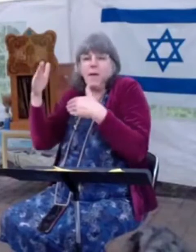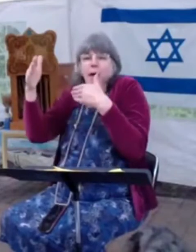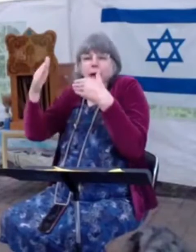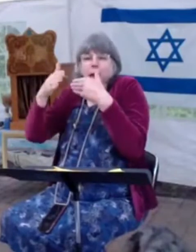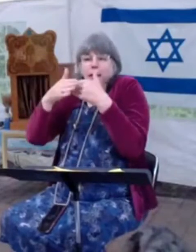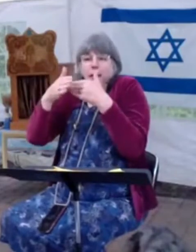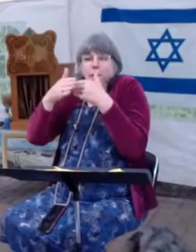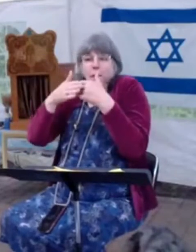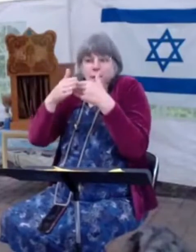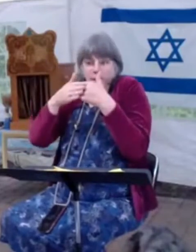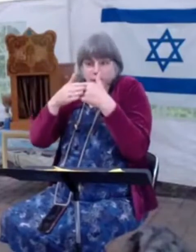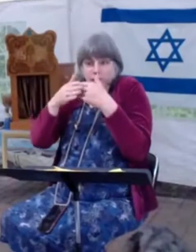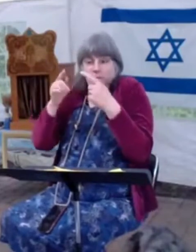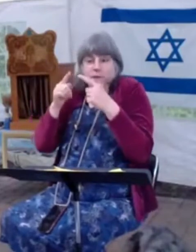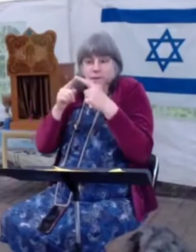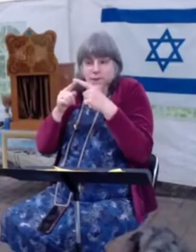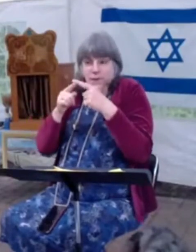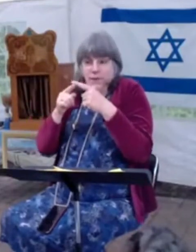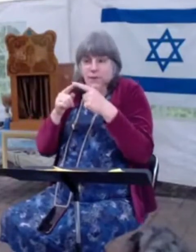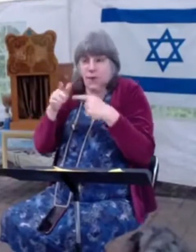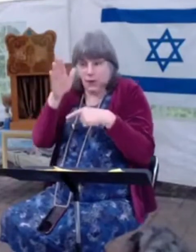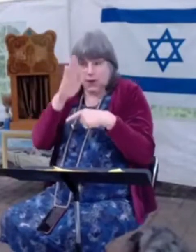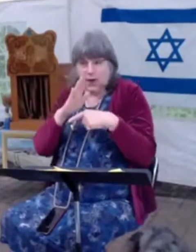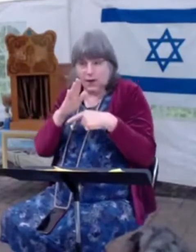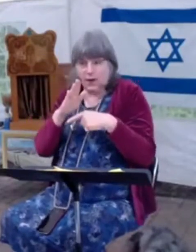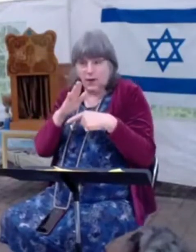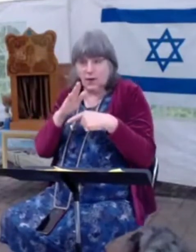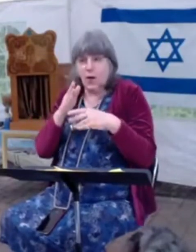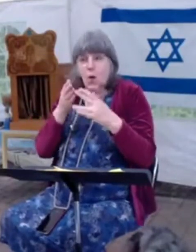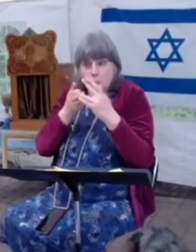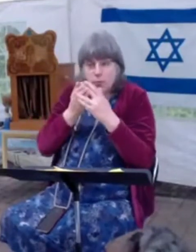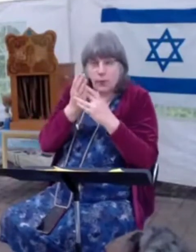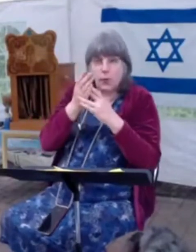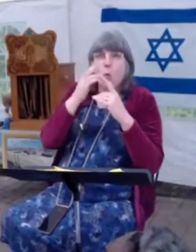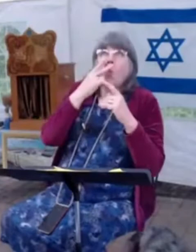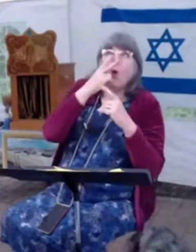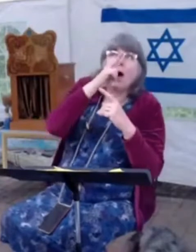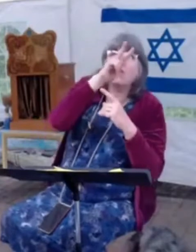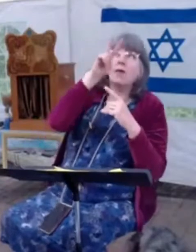who taught astronomy to the Egyptians.